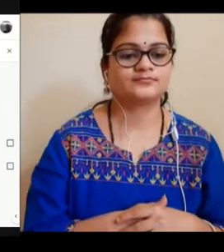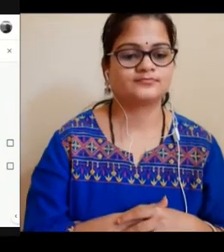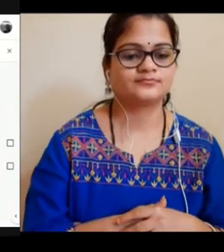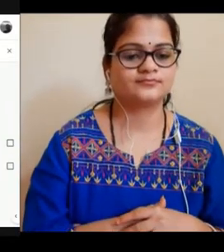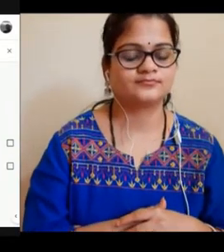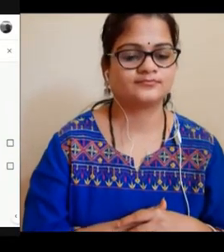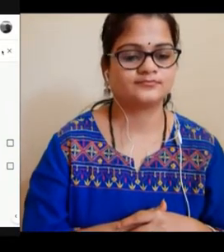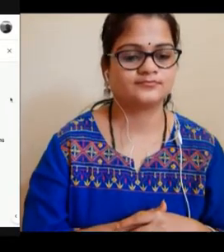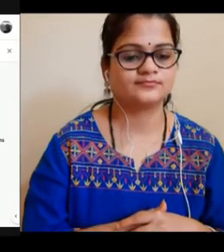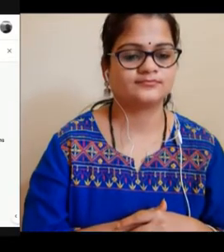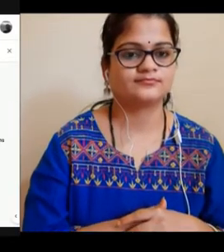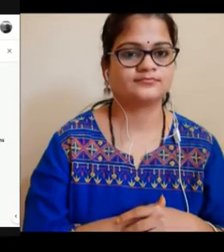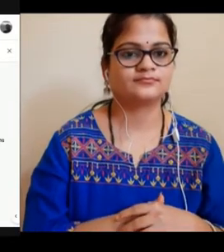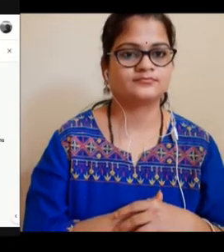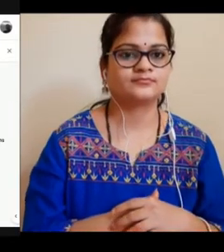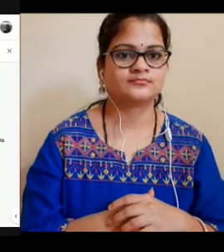Oops.